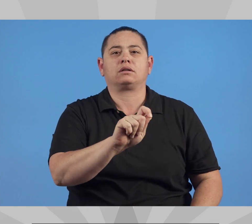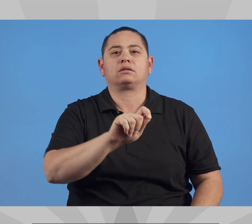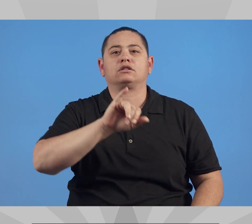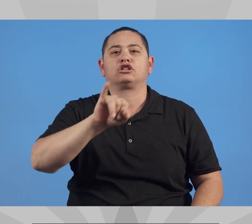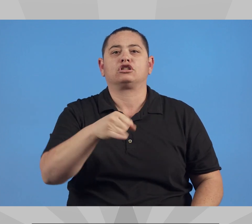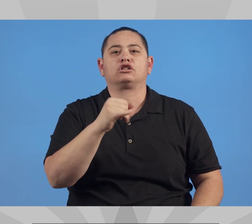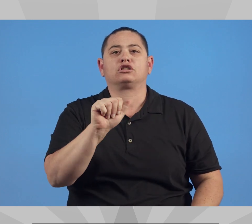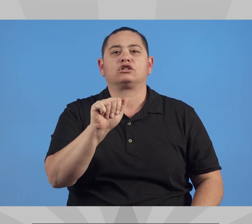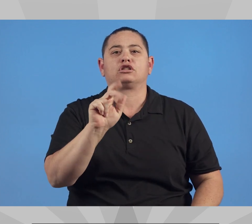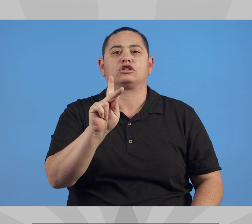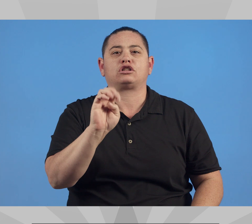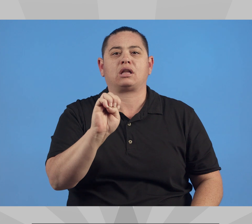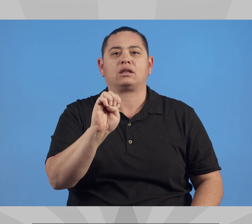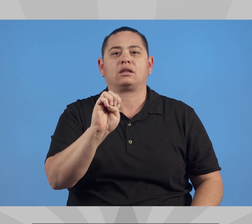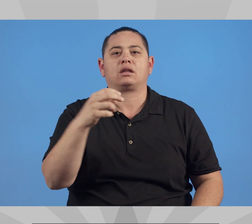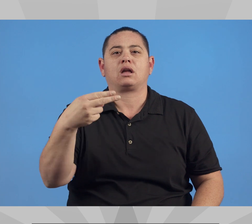Website